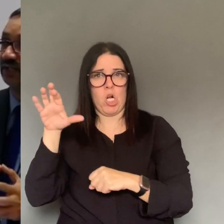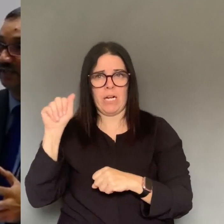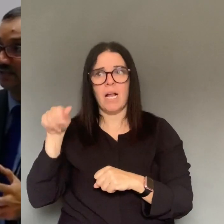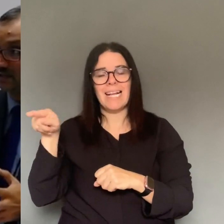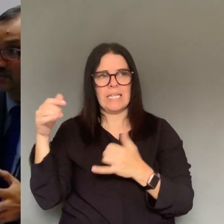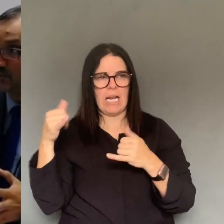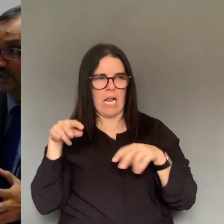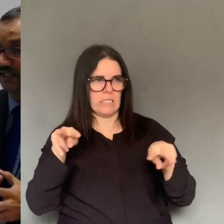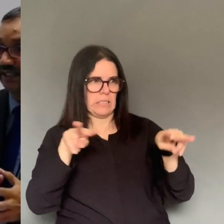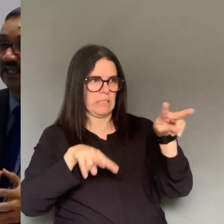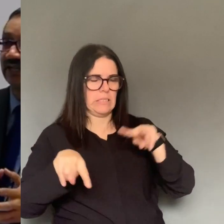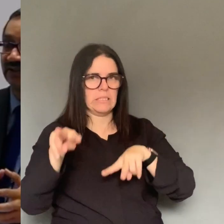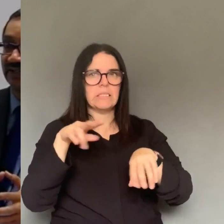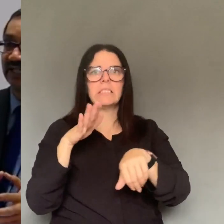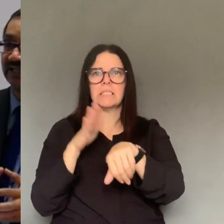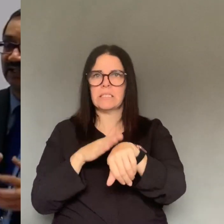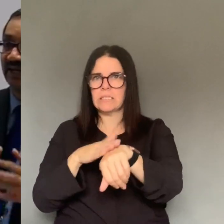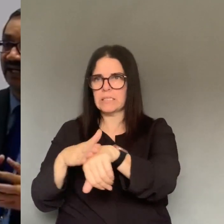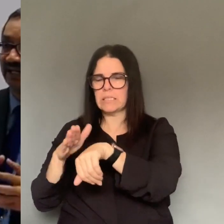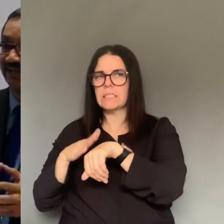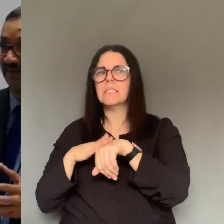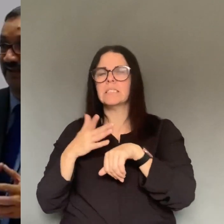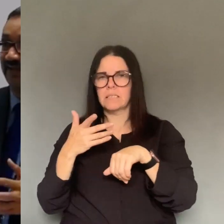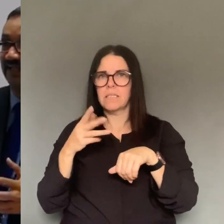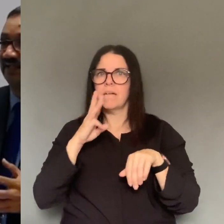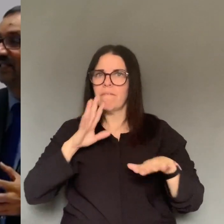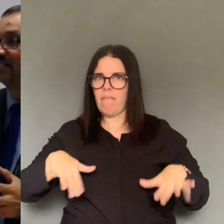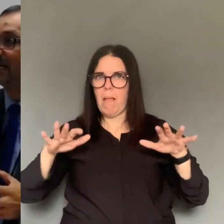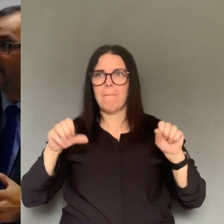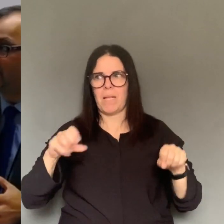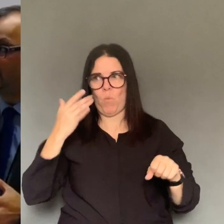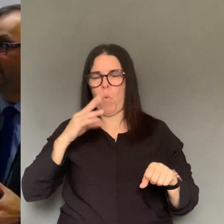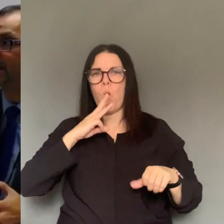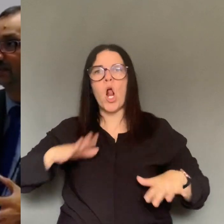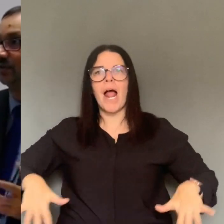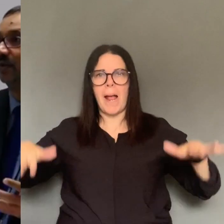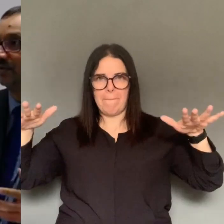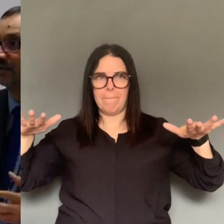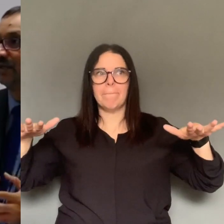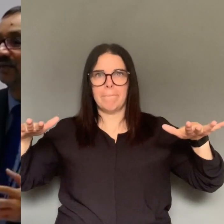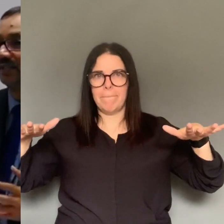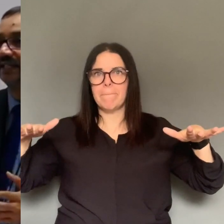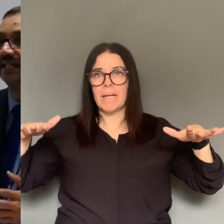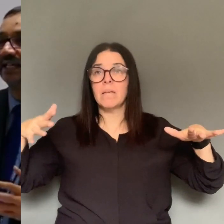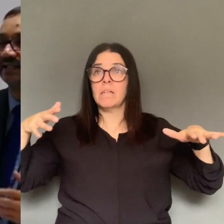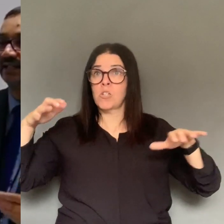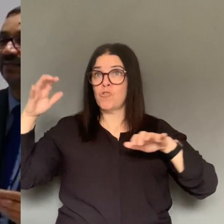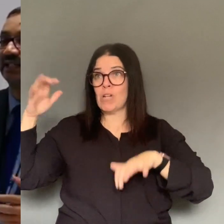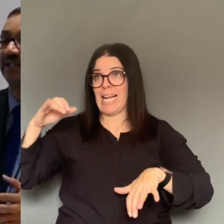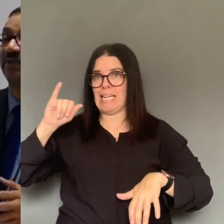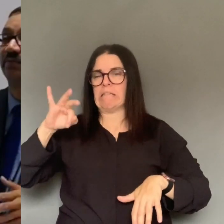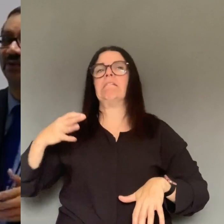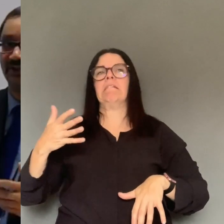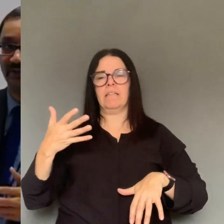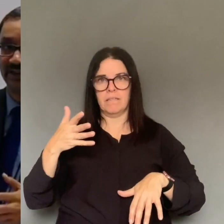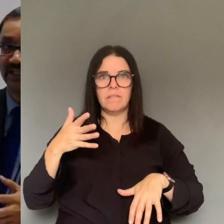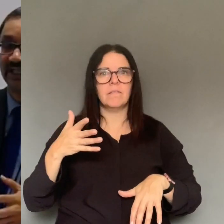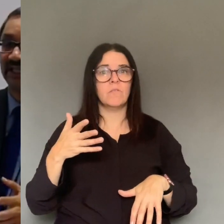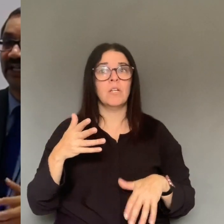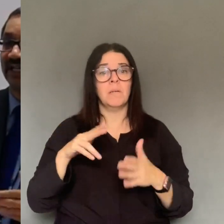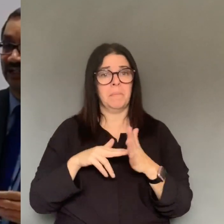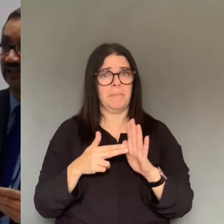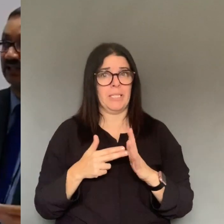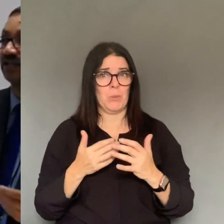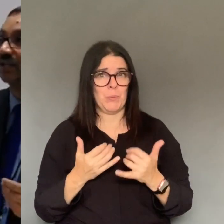issuing advisories accordingly. So I think it's not that something is happening tonight or tomorrow, but I think it's something that people should be